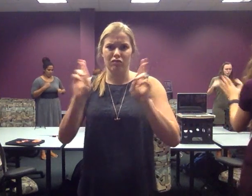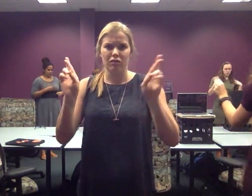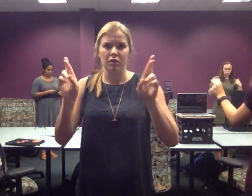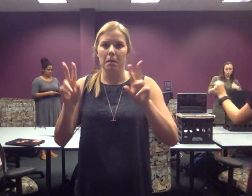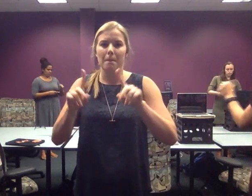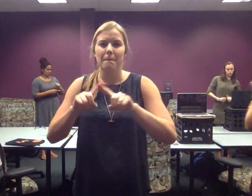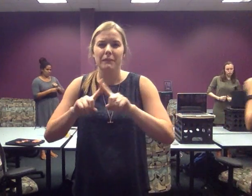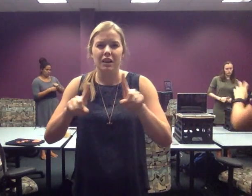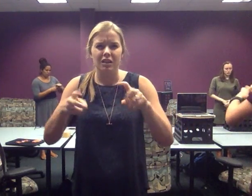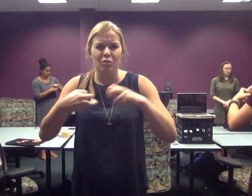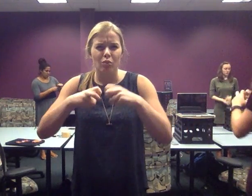problem, Lacey?